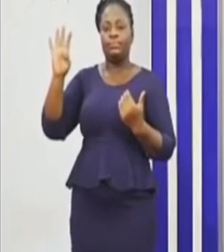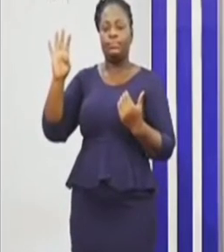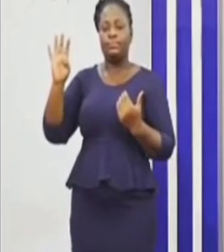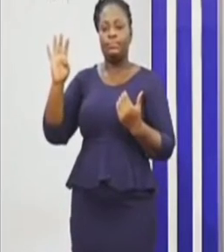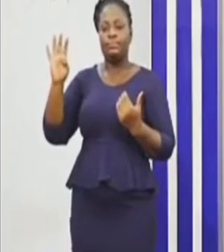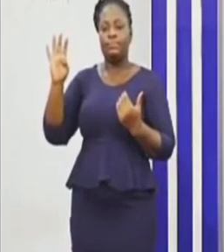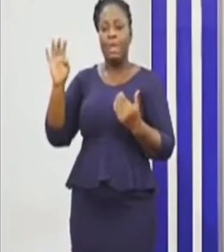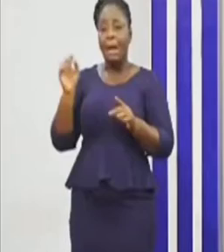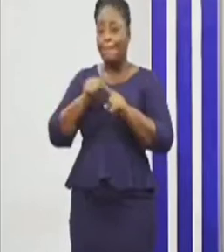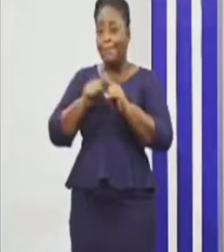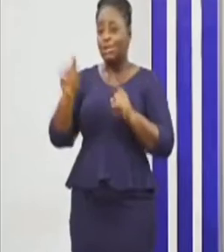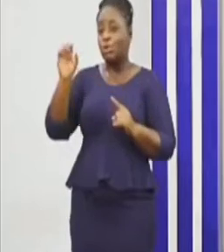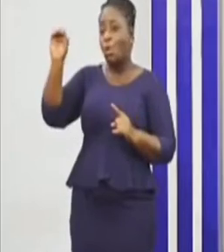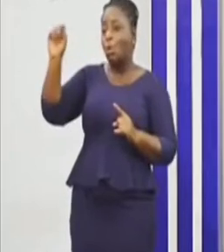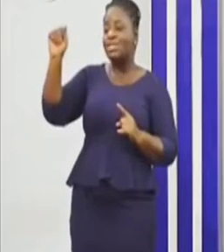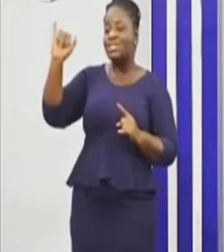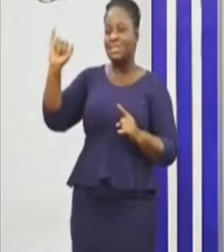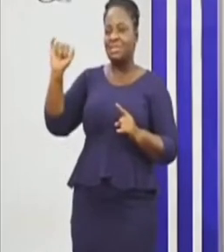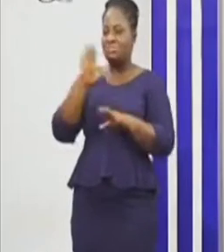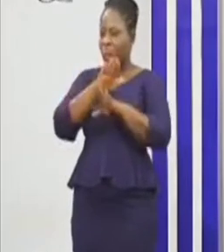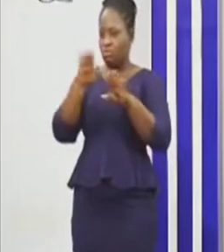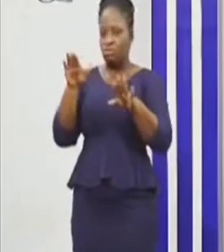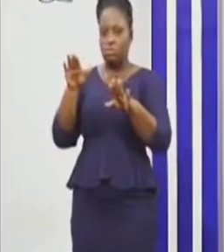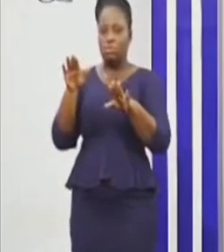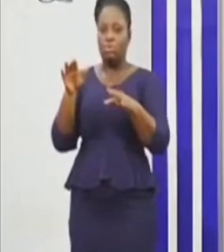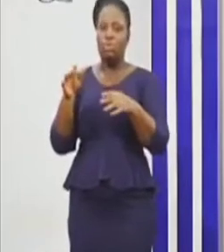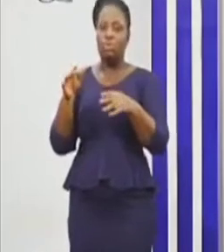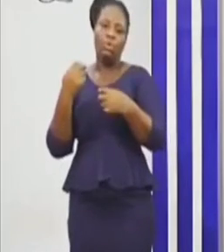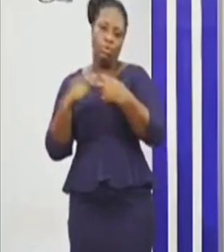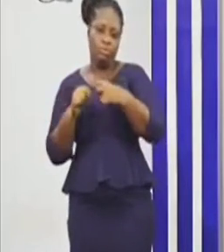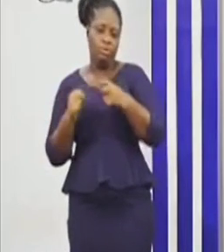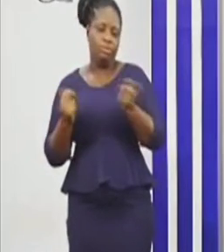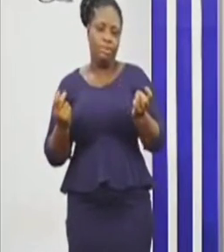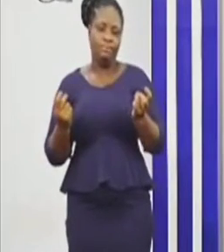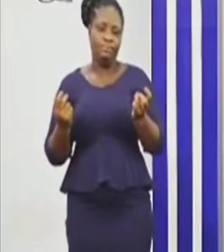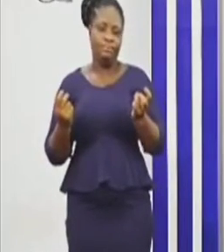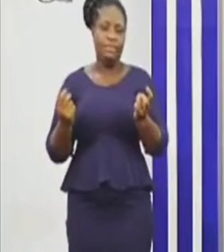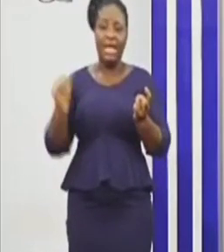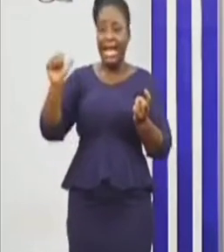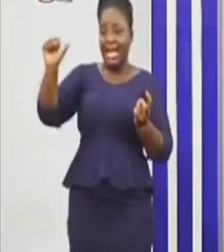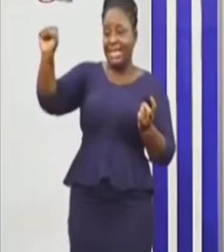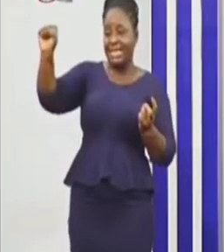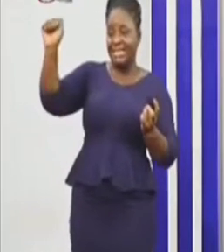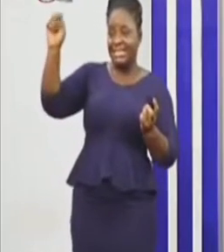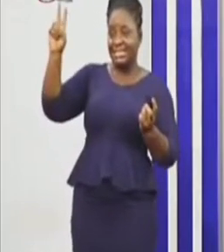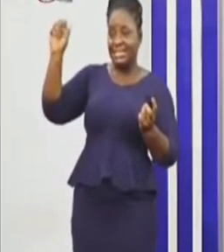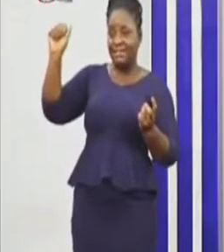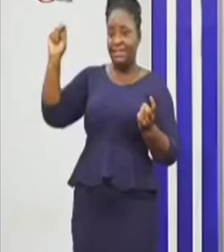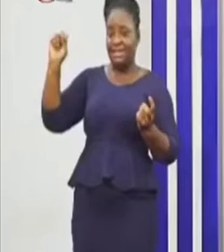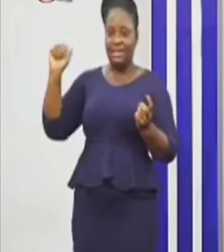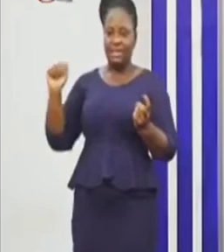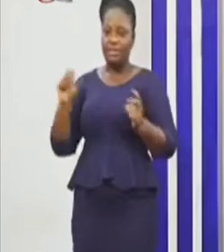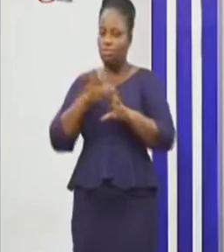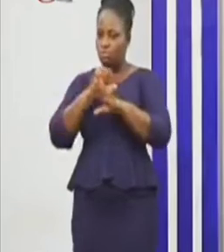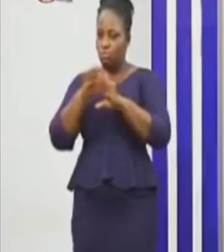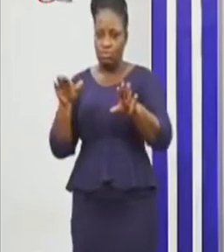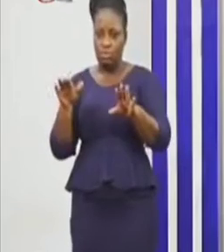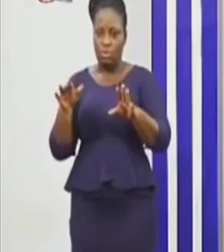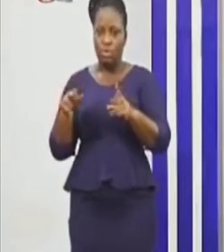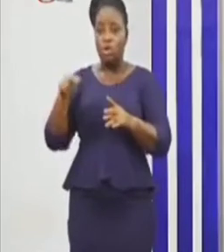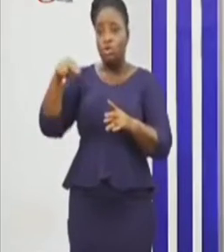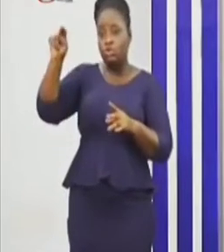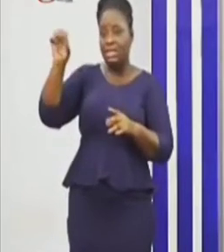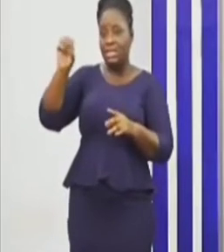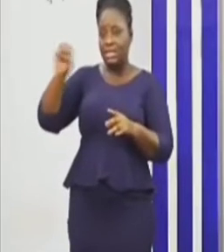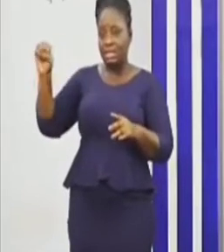cases reported. In the Ahafo region, no cases. In the Savannah region, no cases. In the northeast region, we have 1 case. In